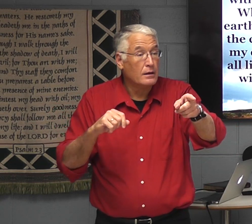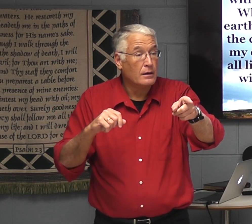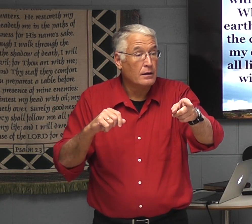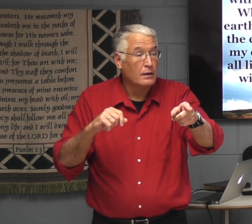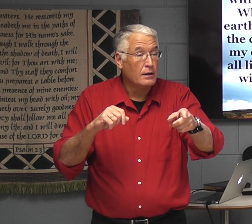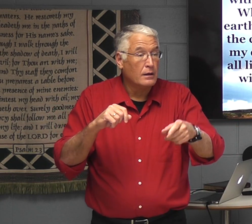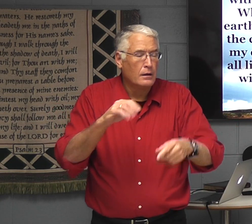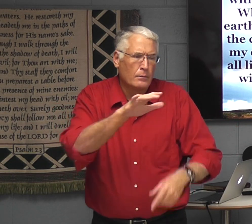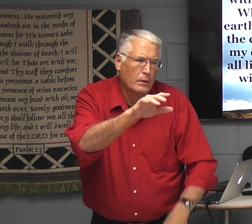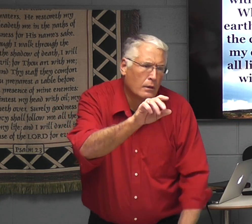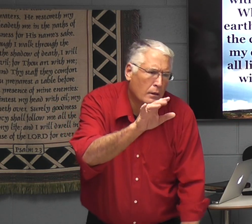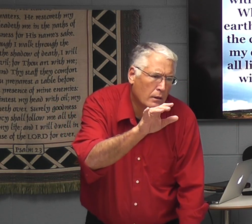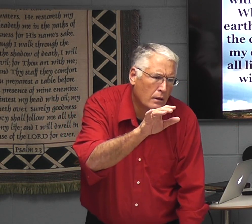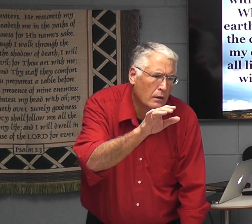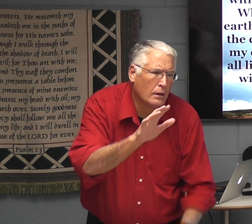possible.